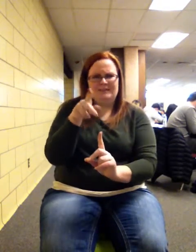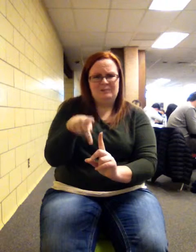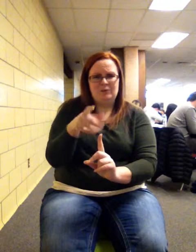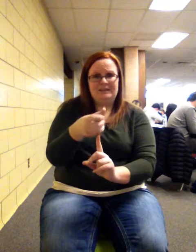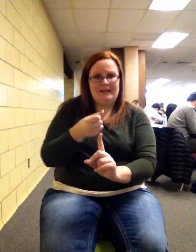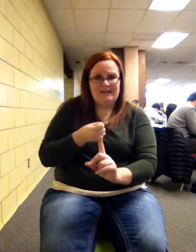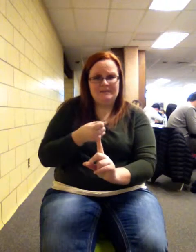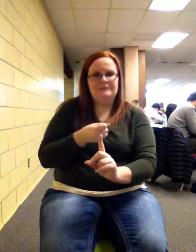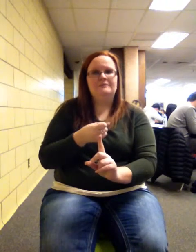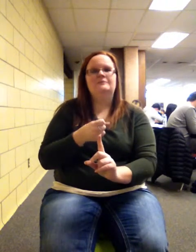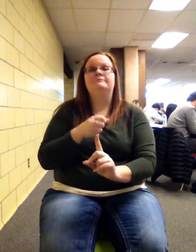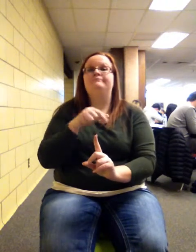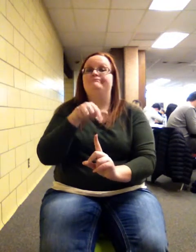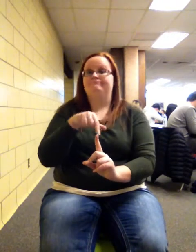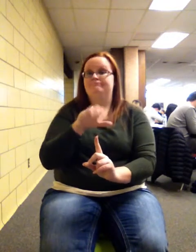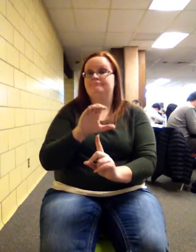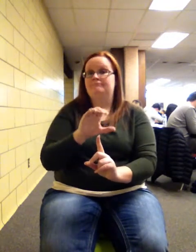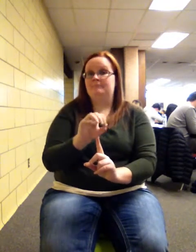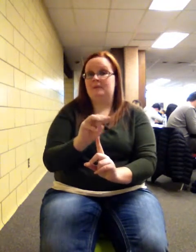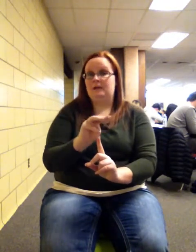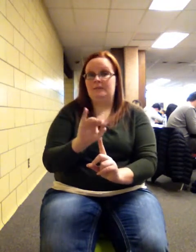fee for getting those two matched up.